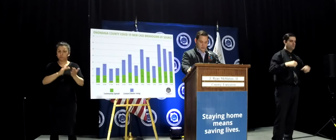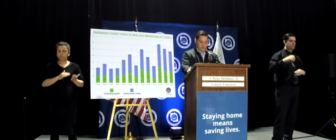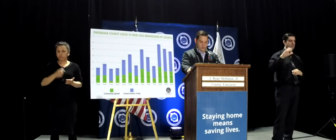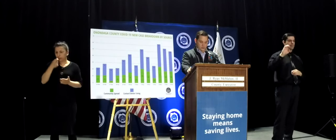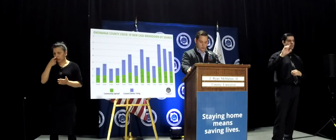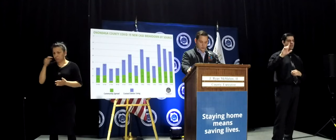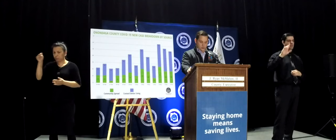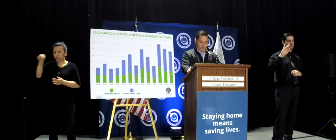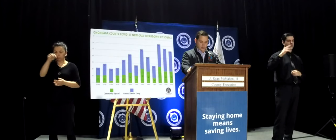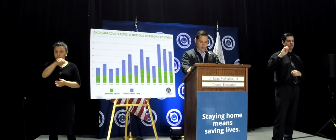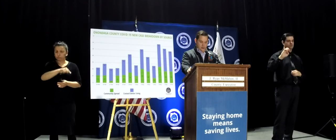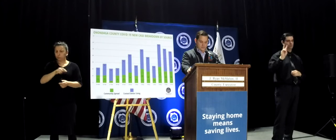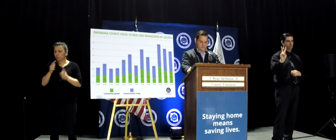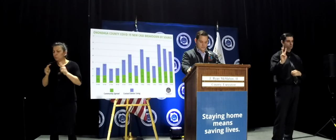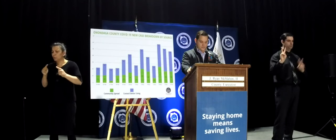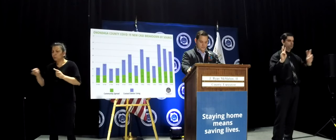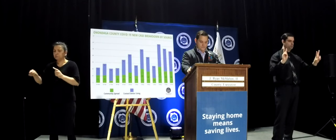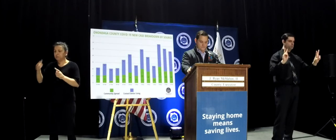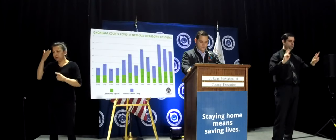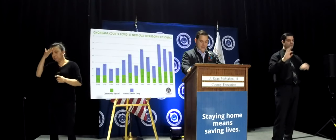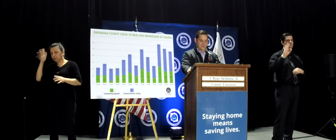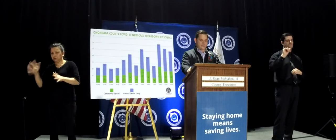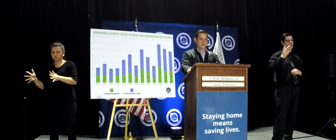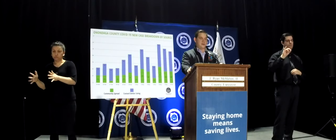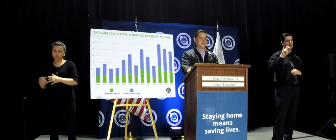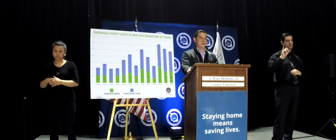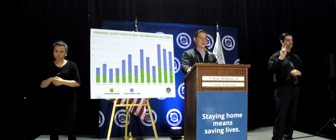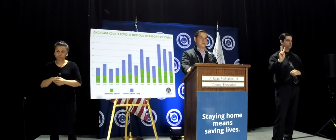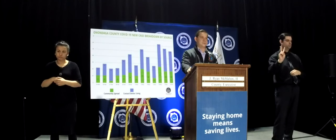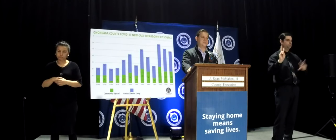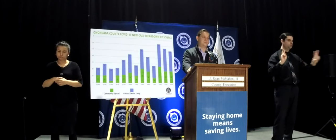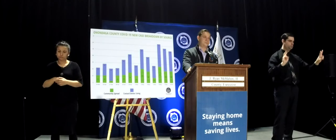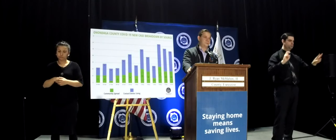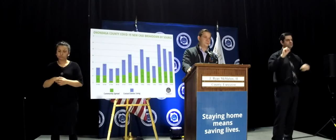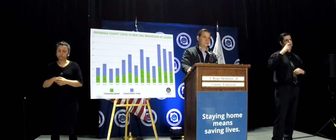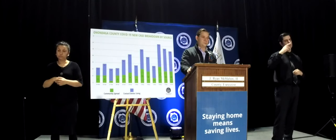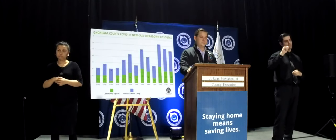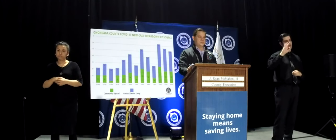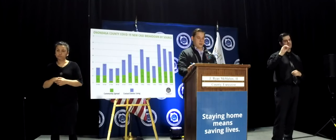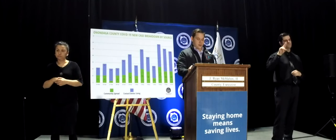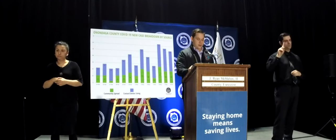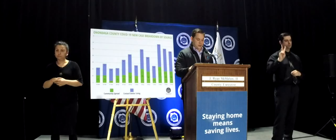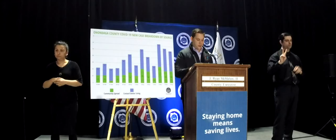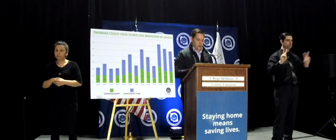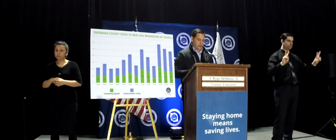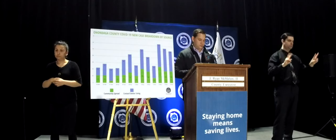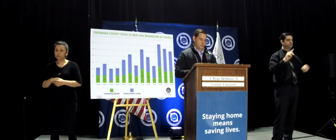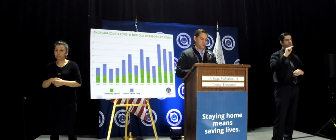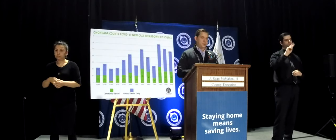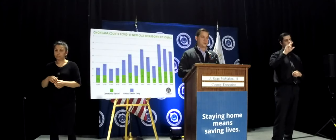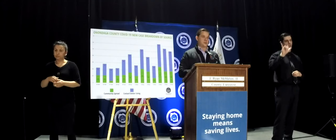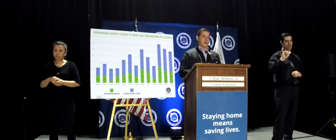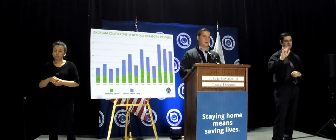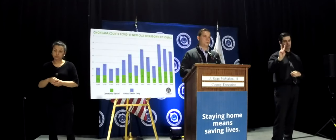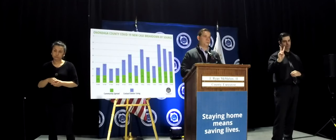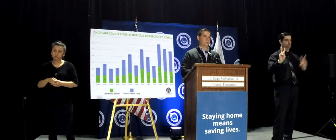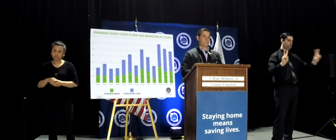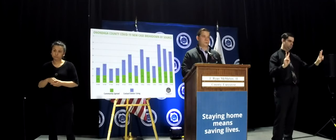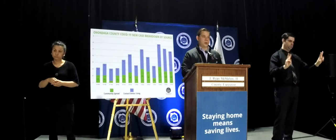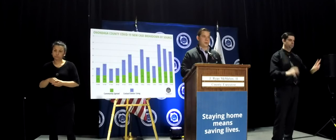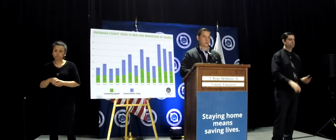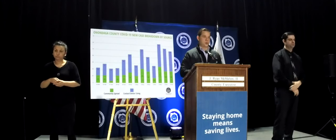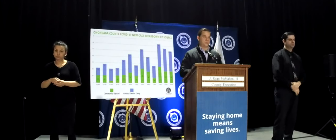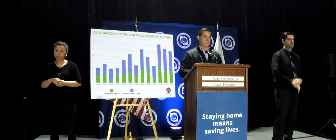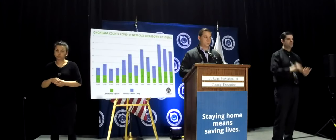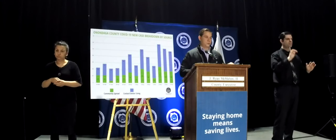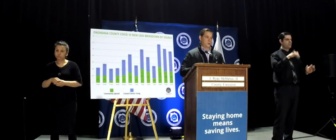Related to gaps in the investigation, get ready, get your pencils out